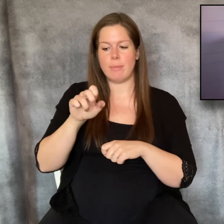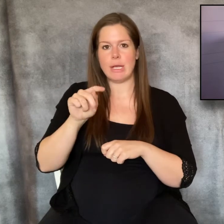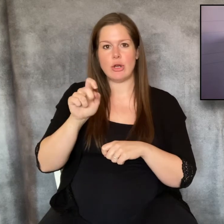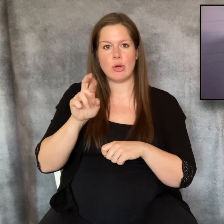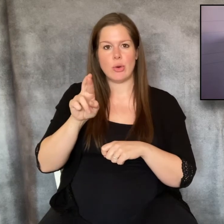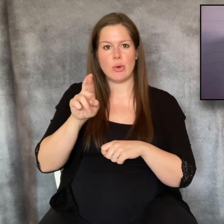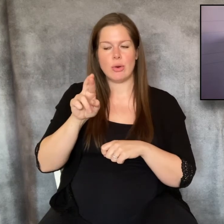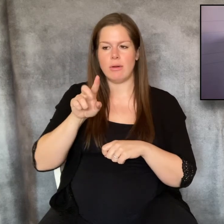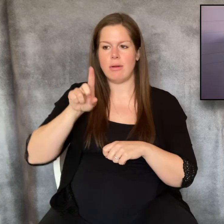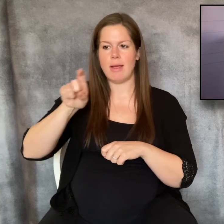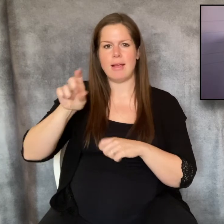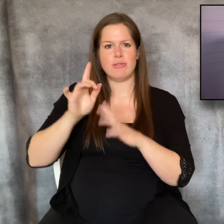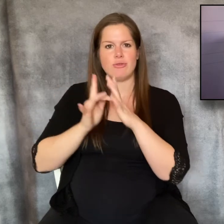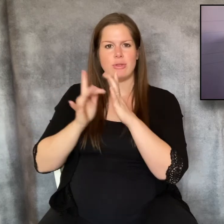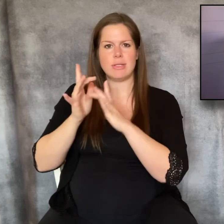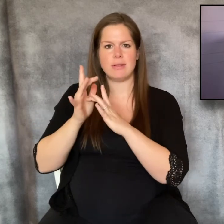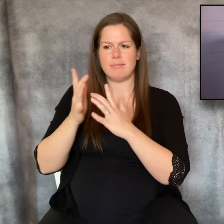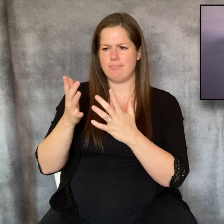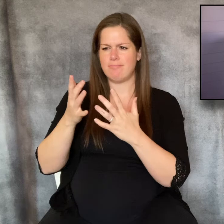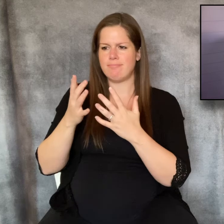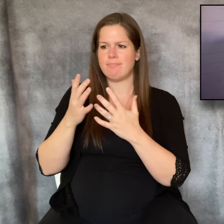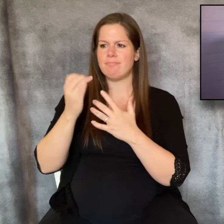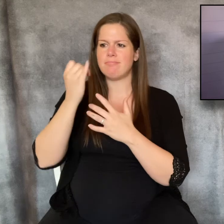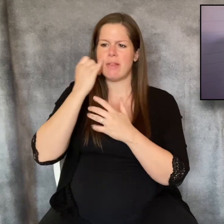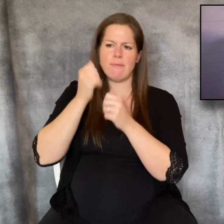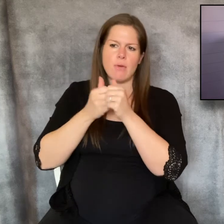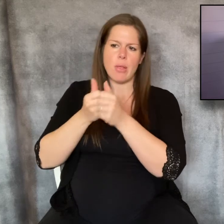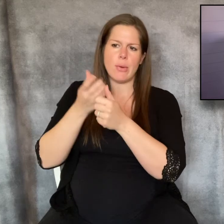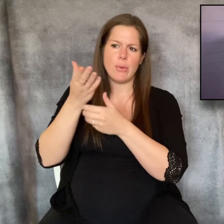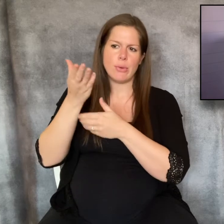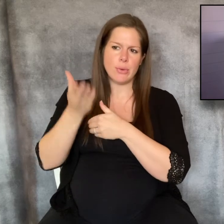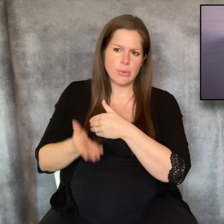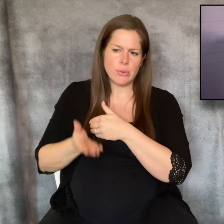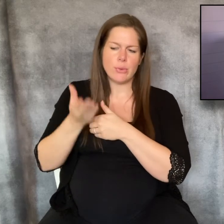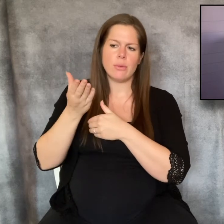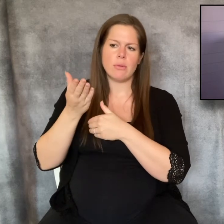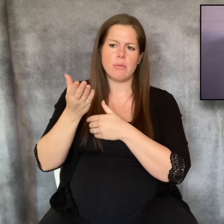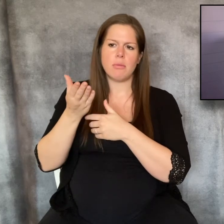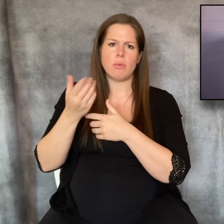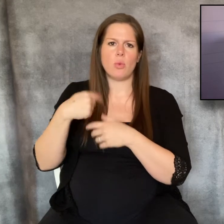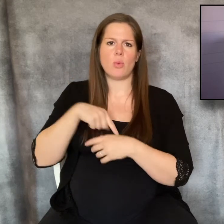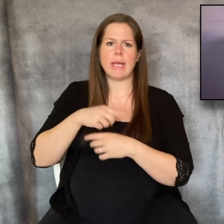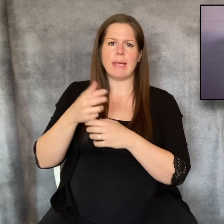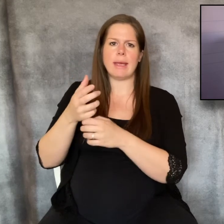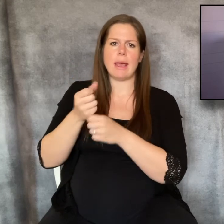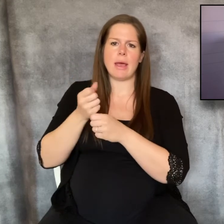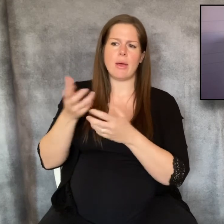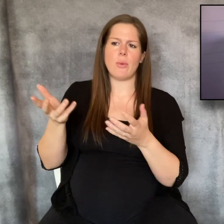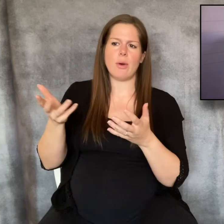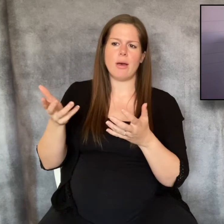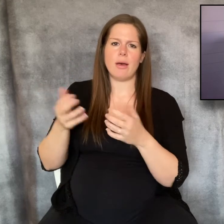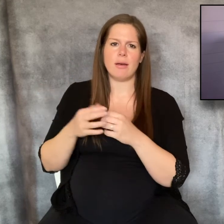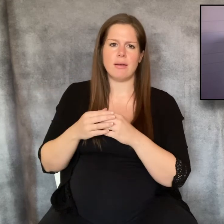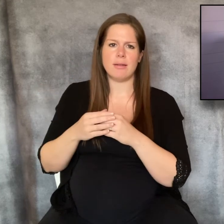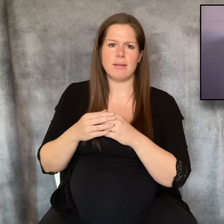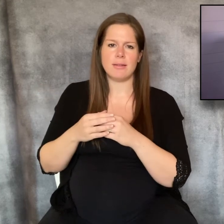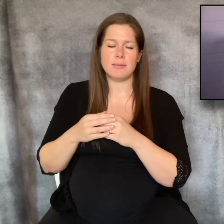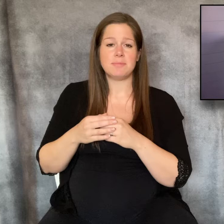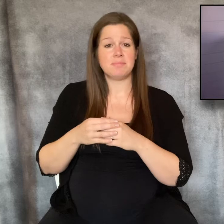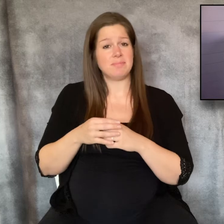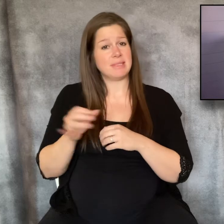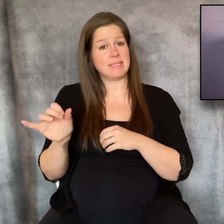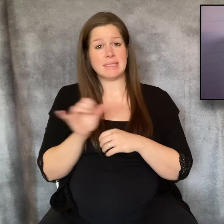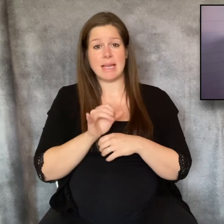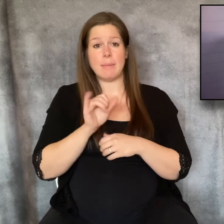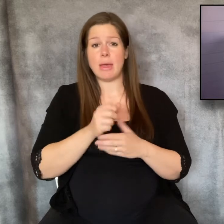ruler, Jesus told him what was necessary for him to receive the kingdom of heaven. And the bottom line